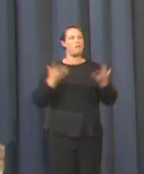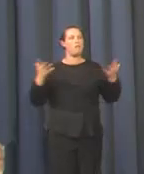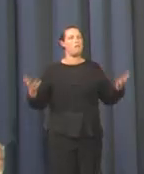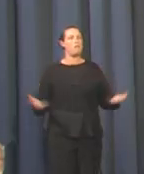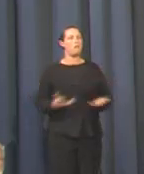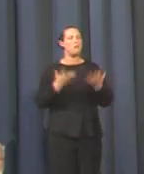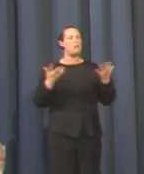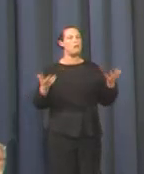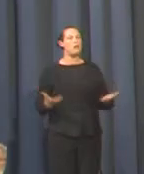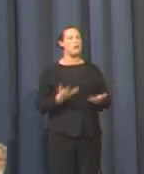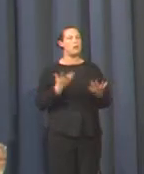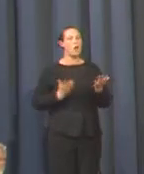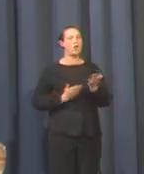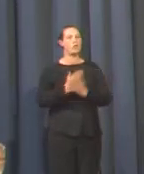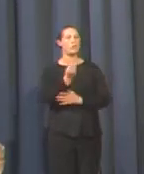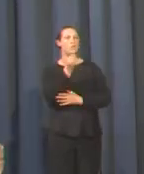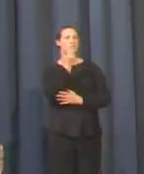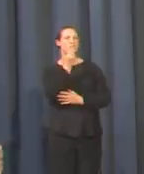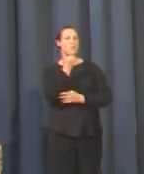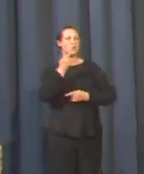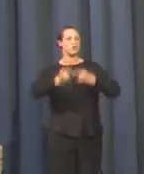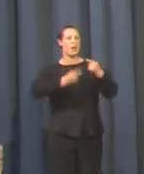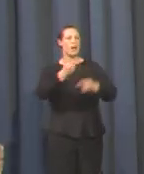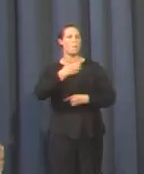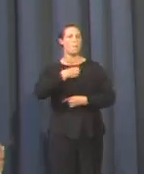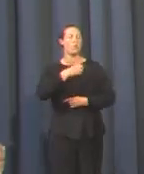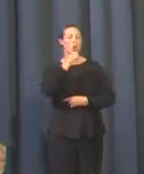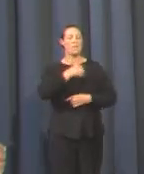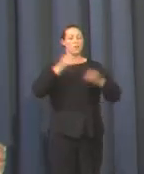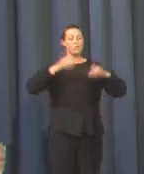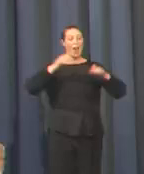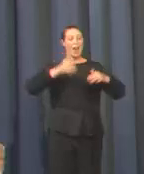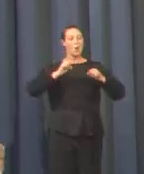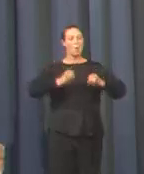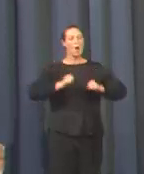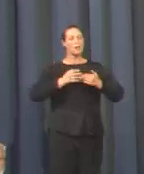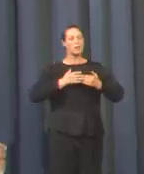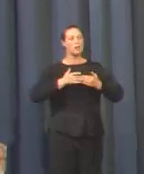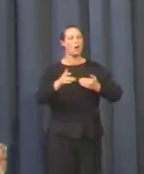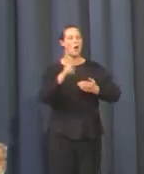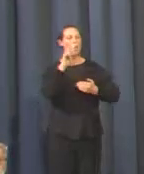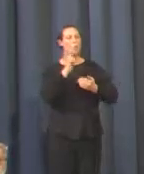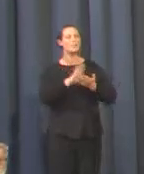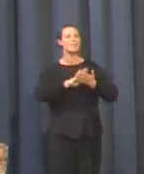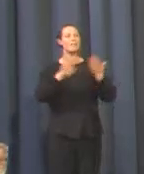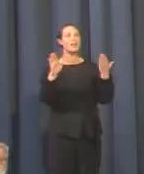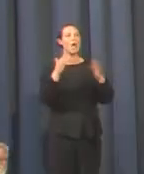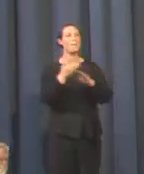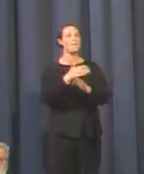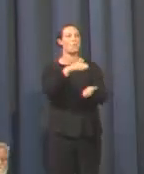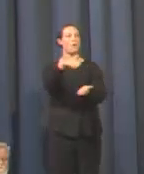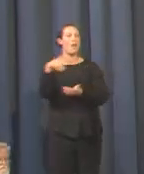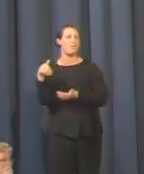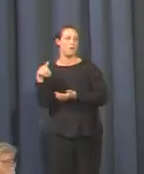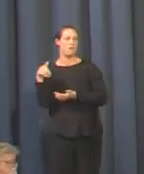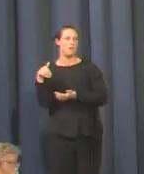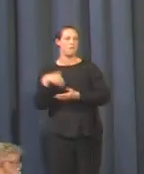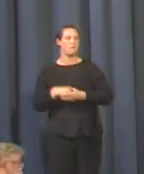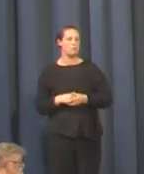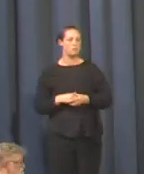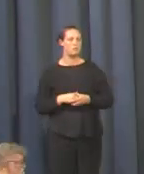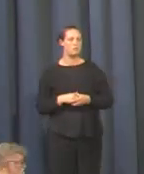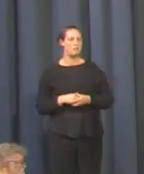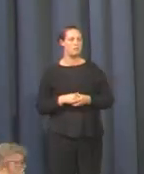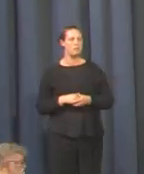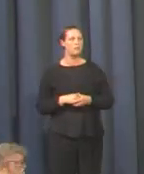potentially come through into the food chain. So you want to leave it a couple of days until the water's clear before you do that. You also